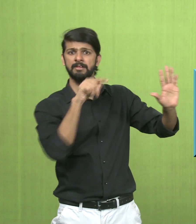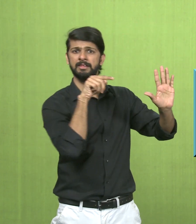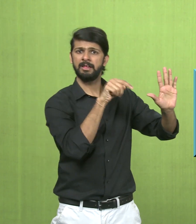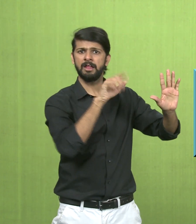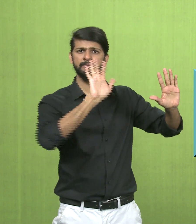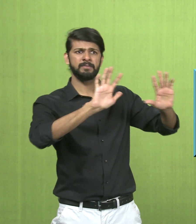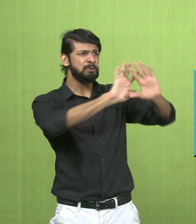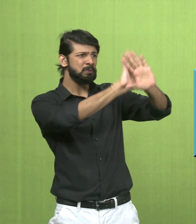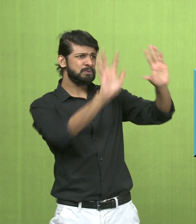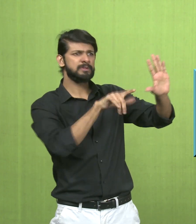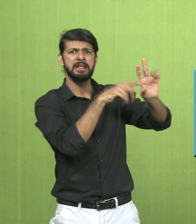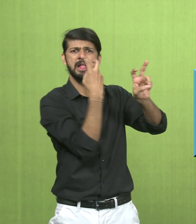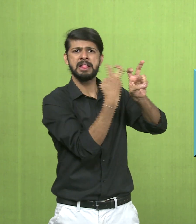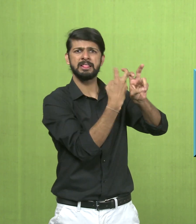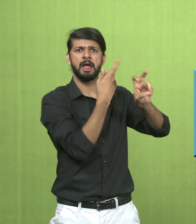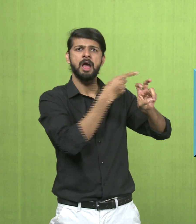Red sandstone,